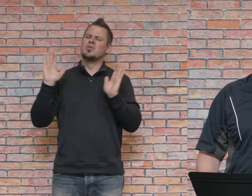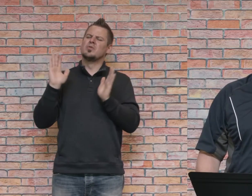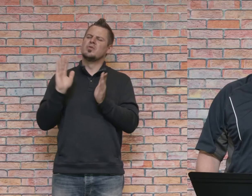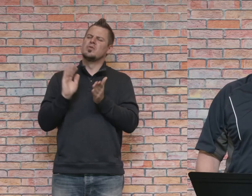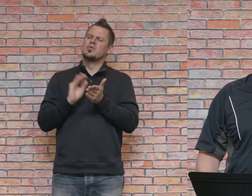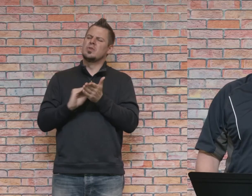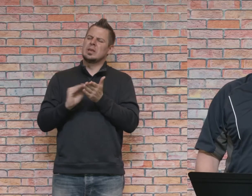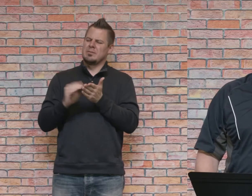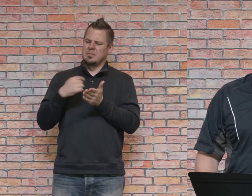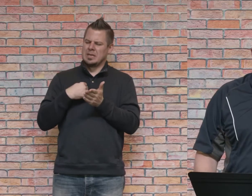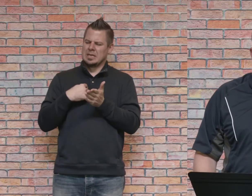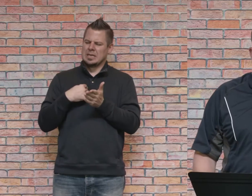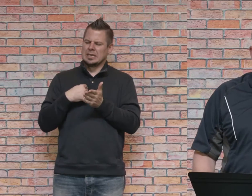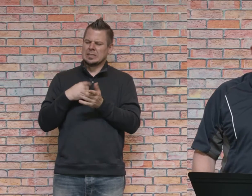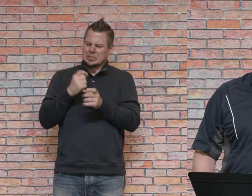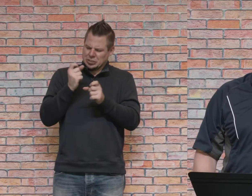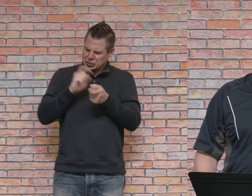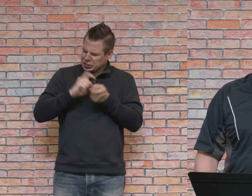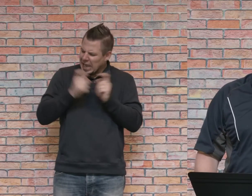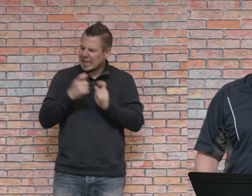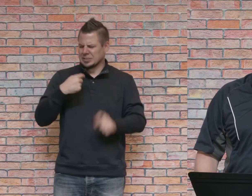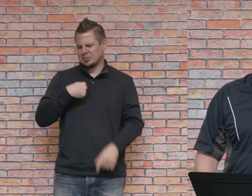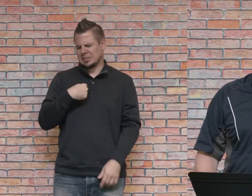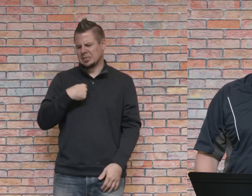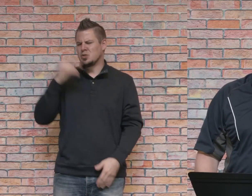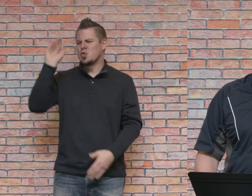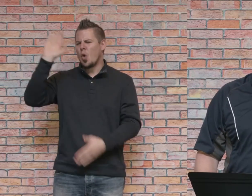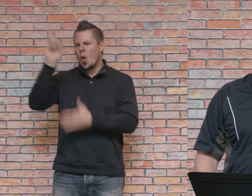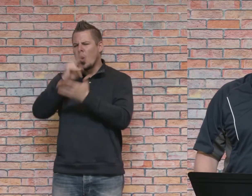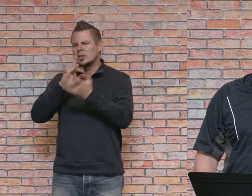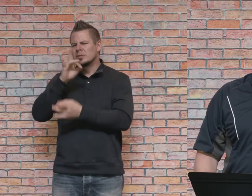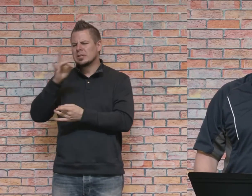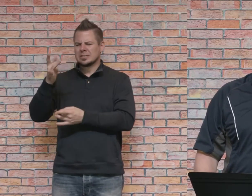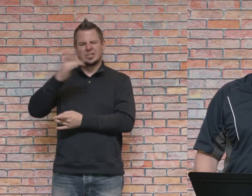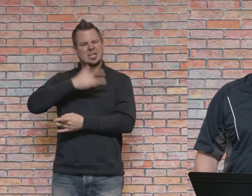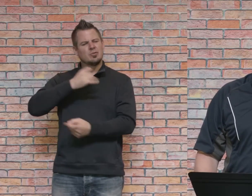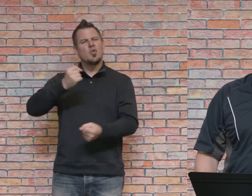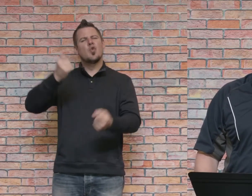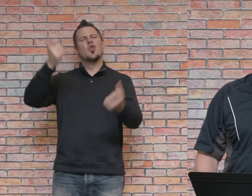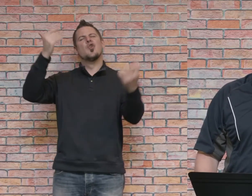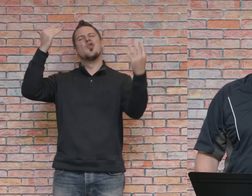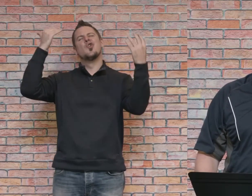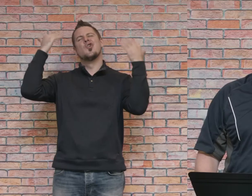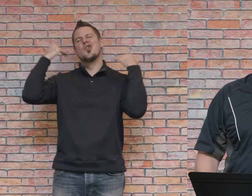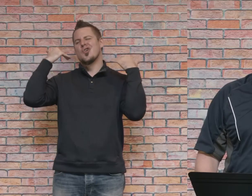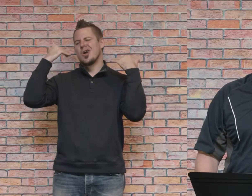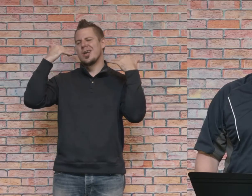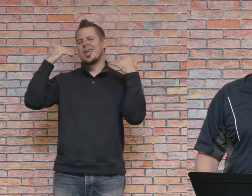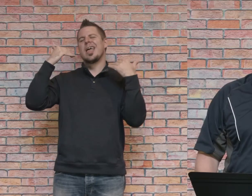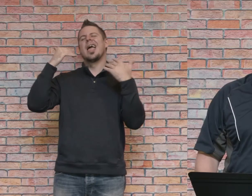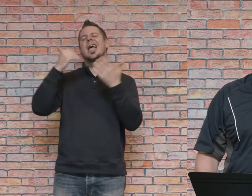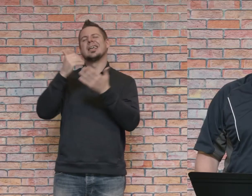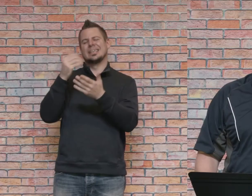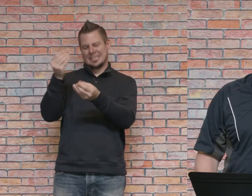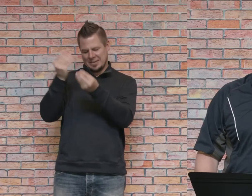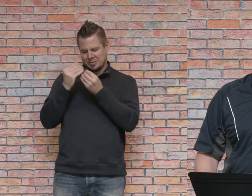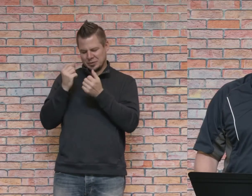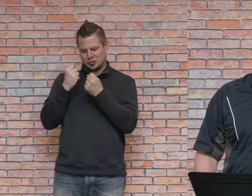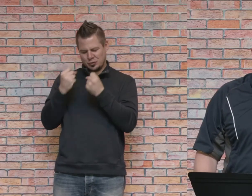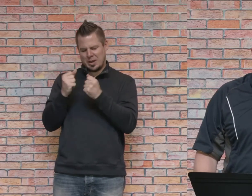new. Overwhelm me with your spirit so that I can follow you and serve